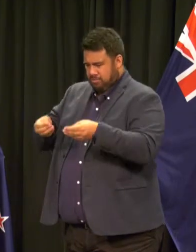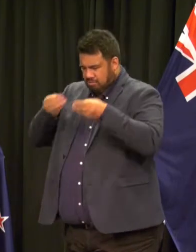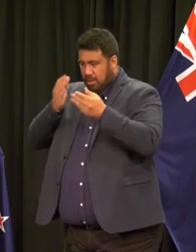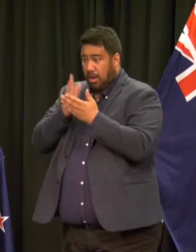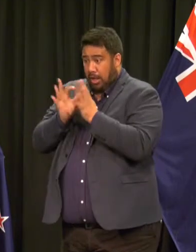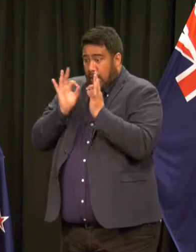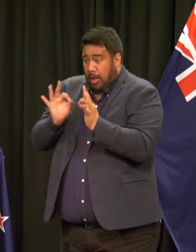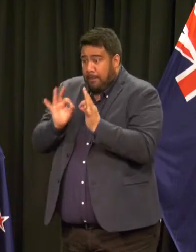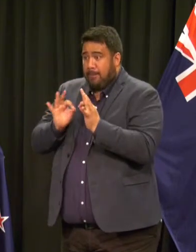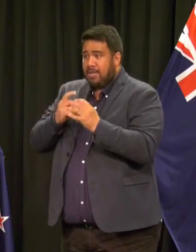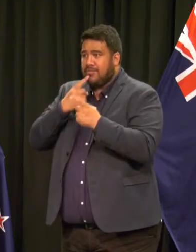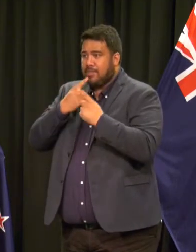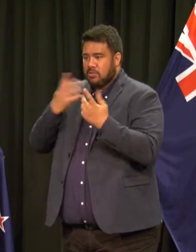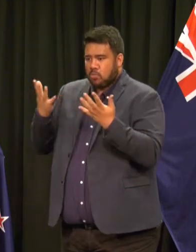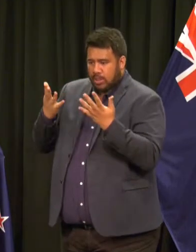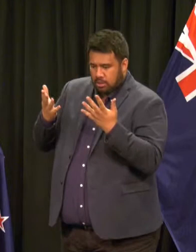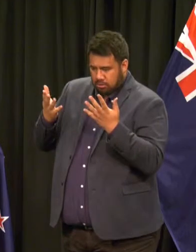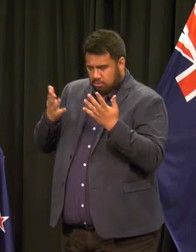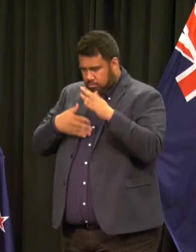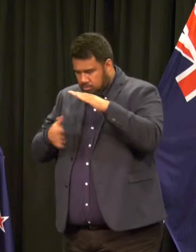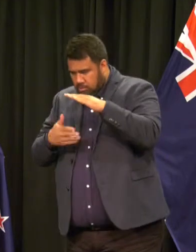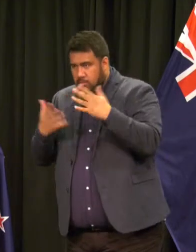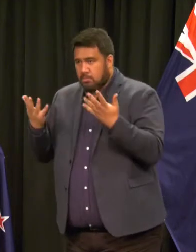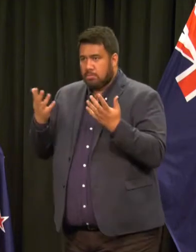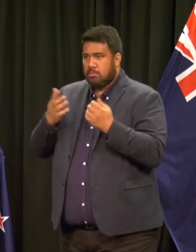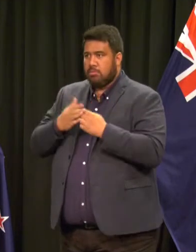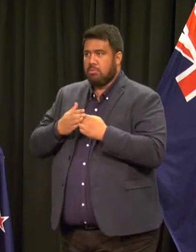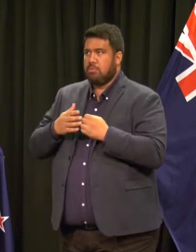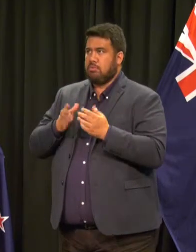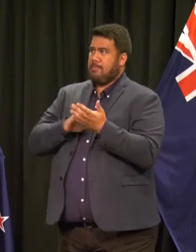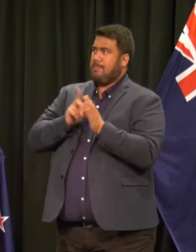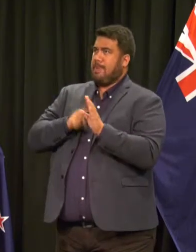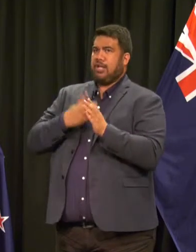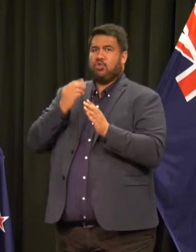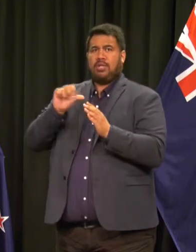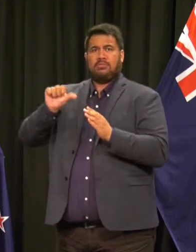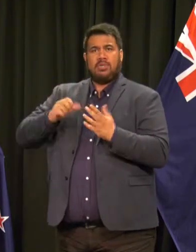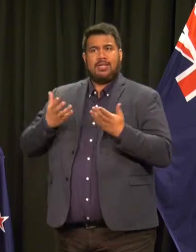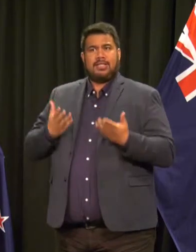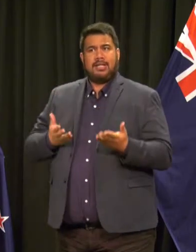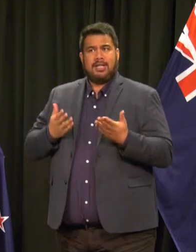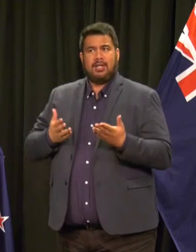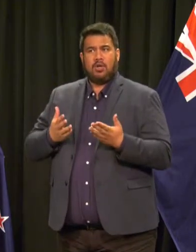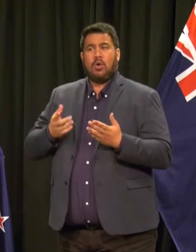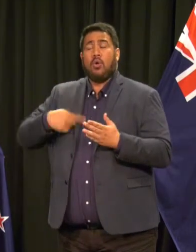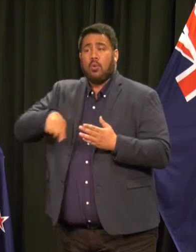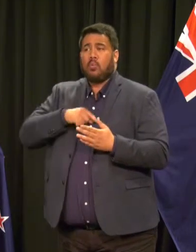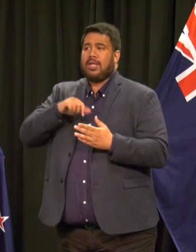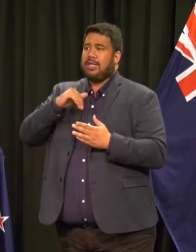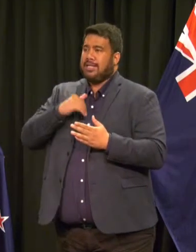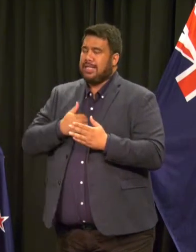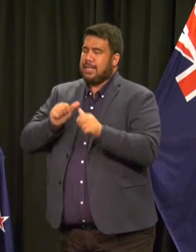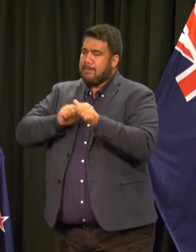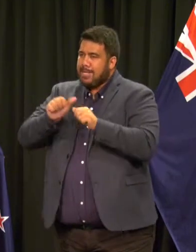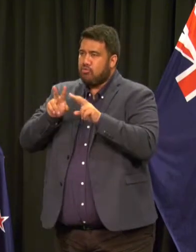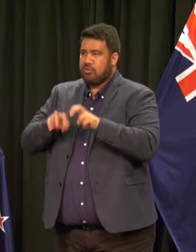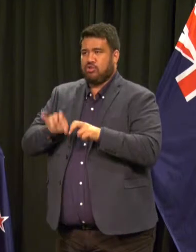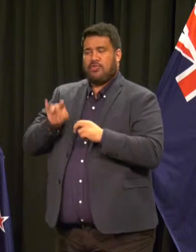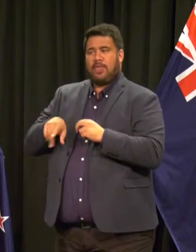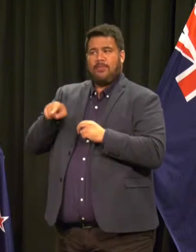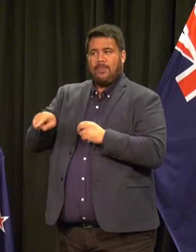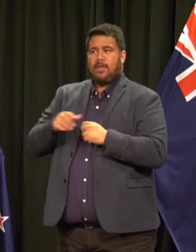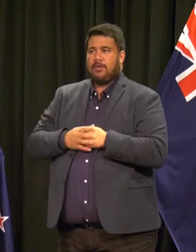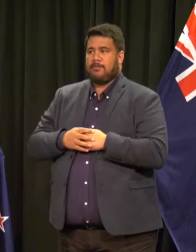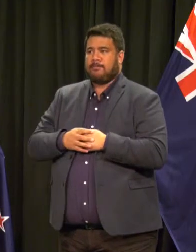what it all means. And I kind of think, here we are in May 2019, where we need far better research than that. So